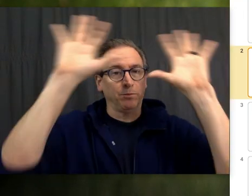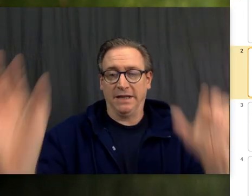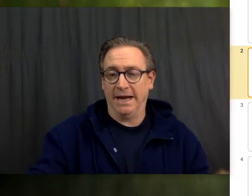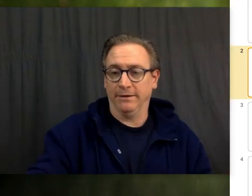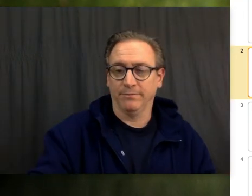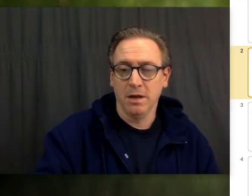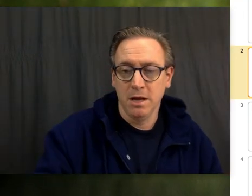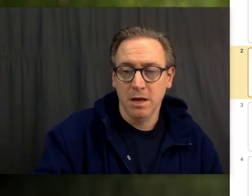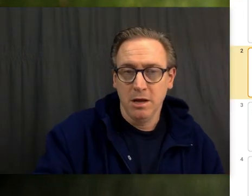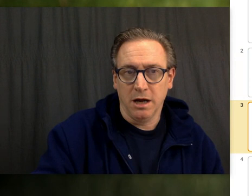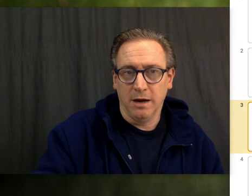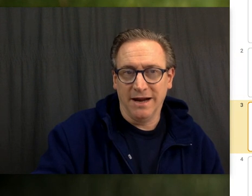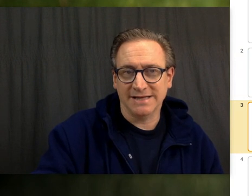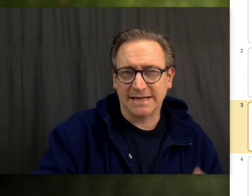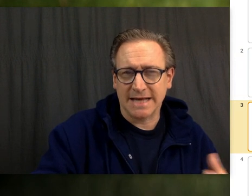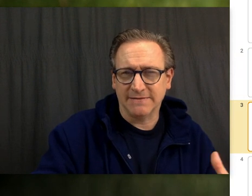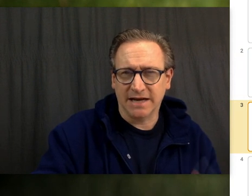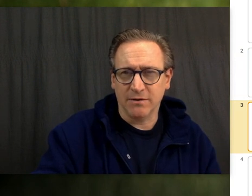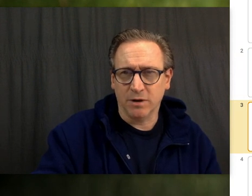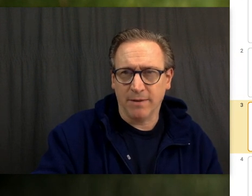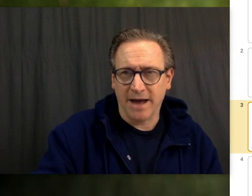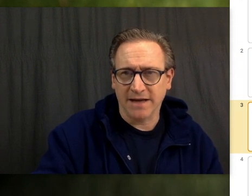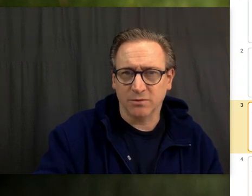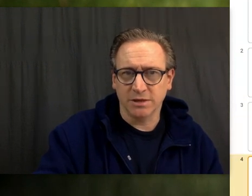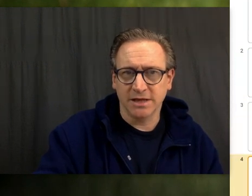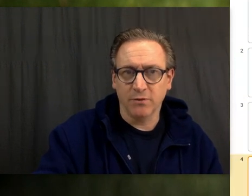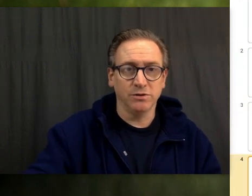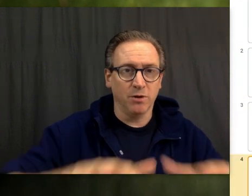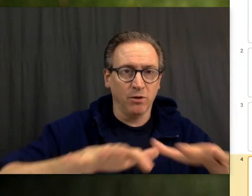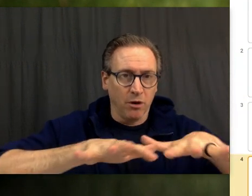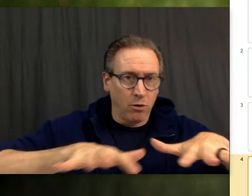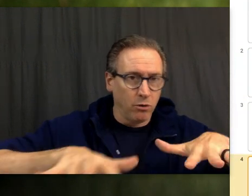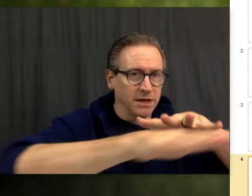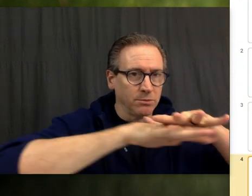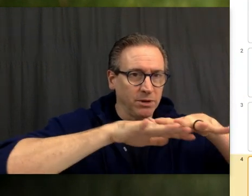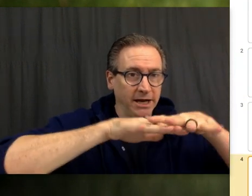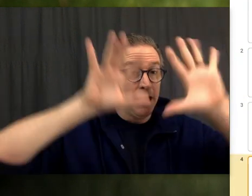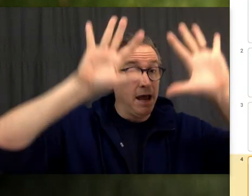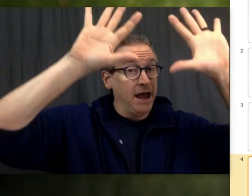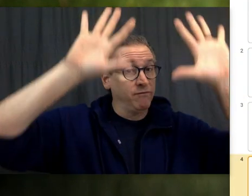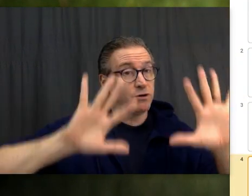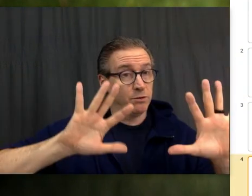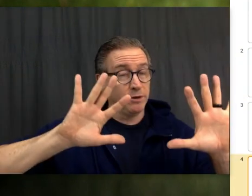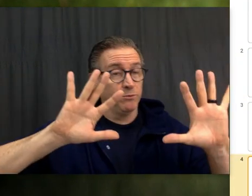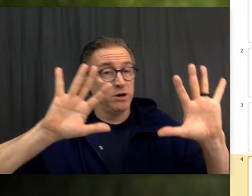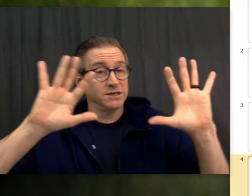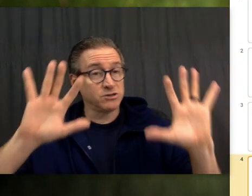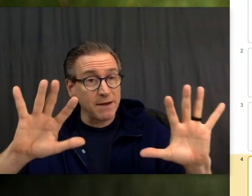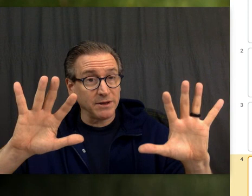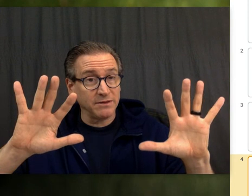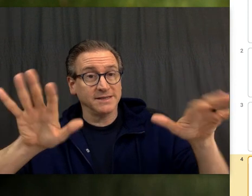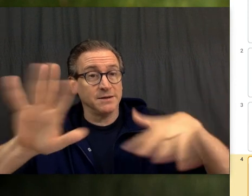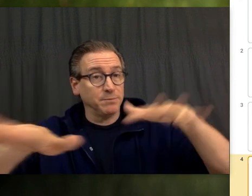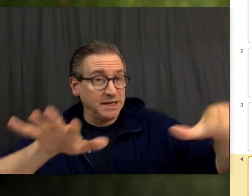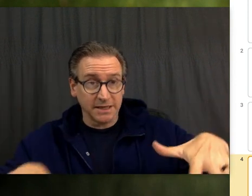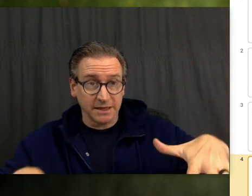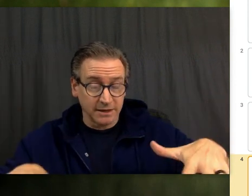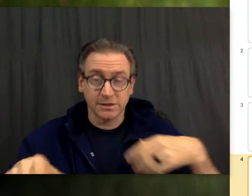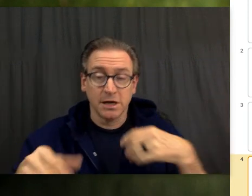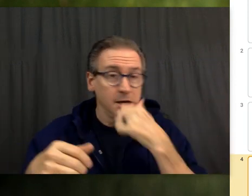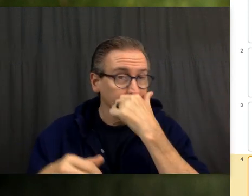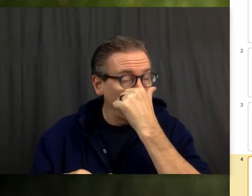vertical plane. And as I think I said in one of the past ones, that we use both a horizontal plane and a vertical plane when describing things and